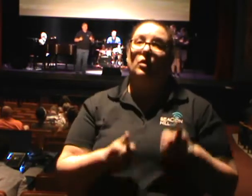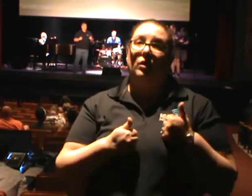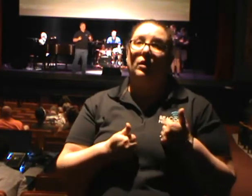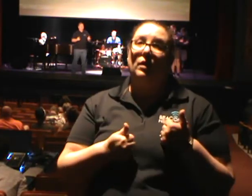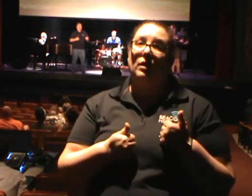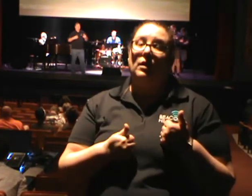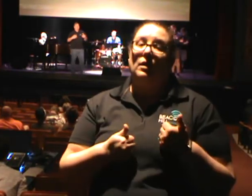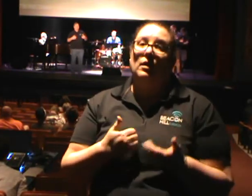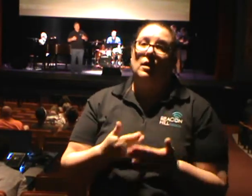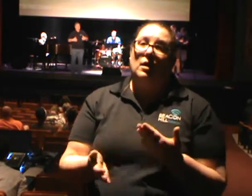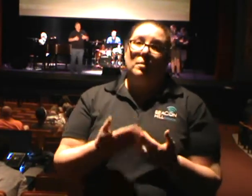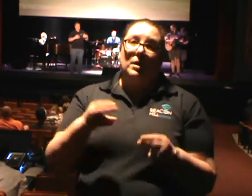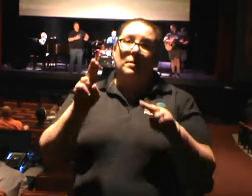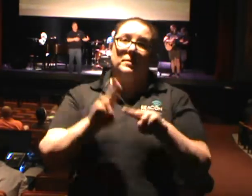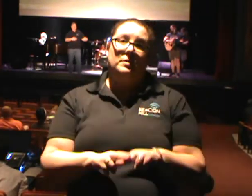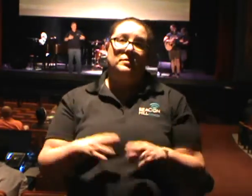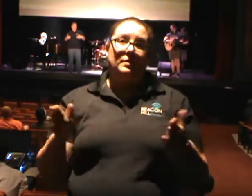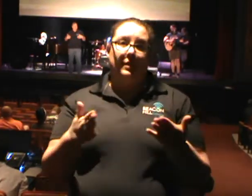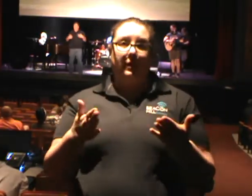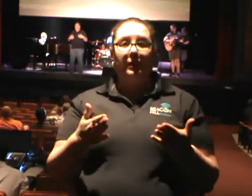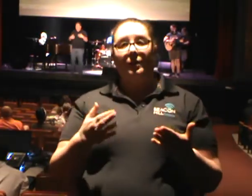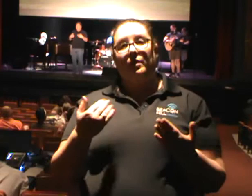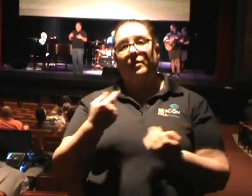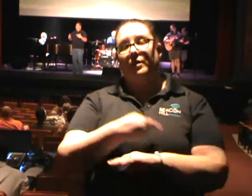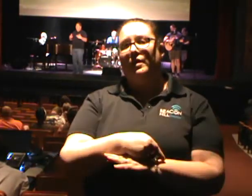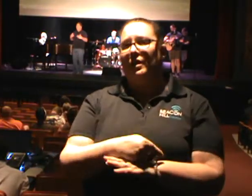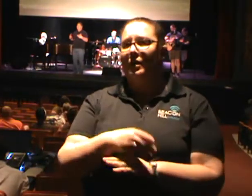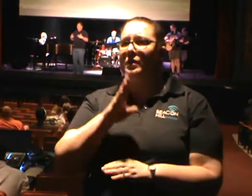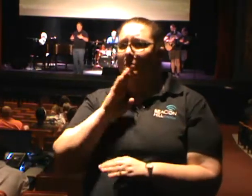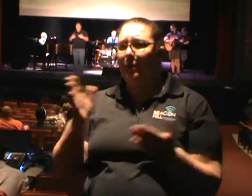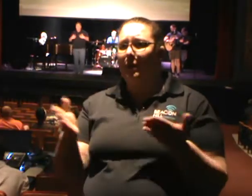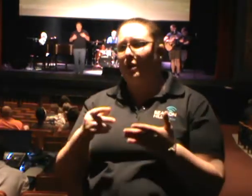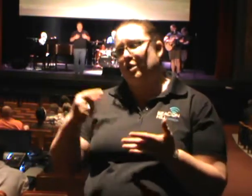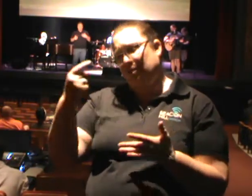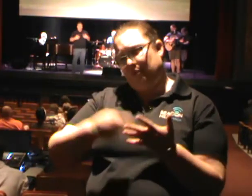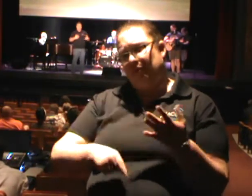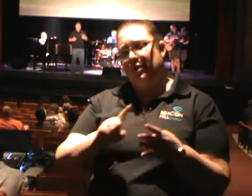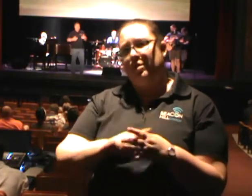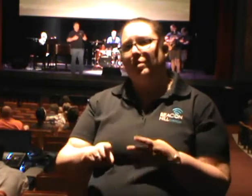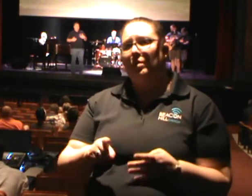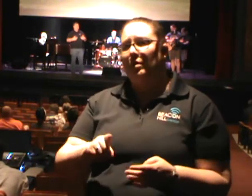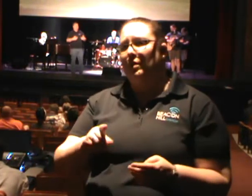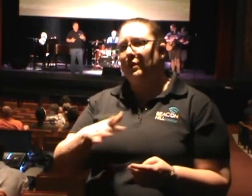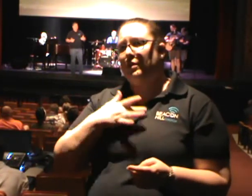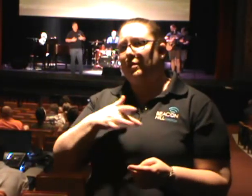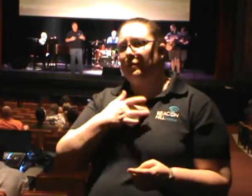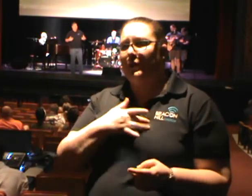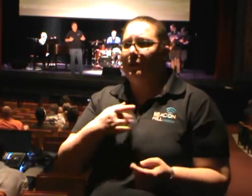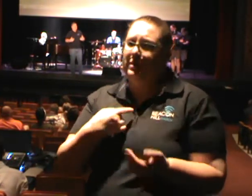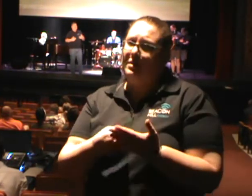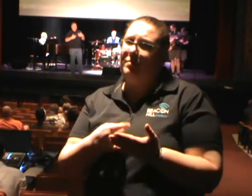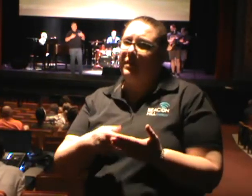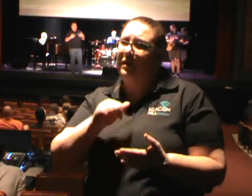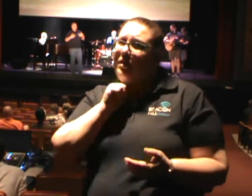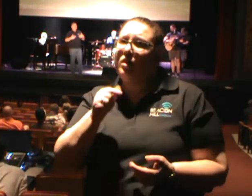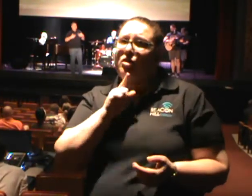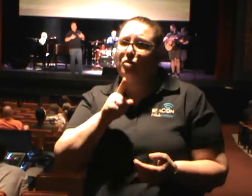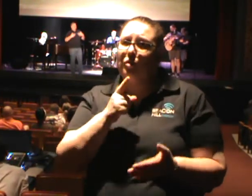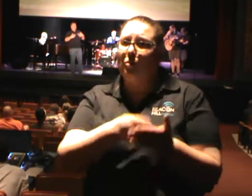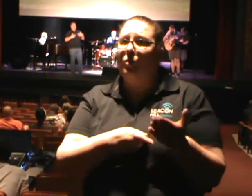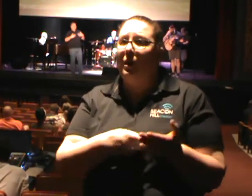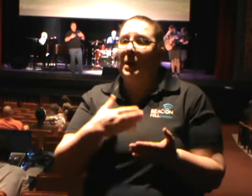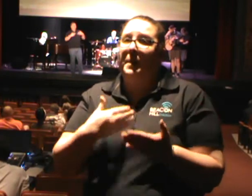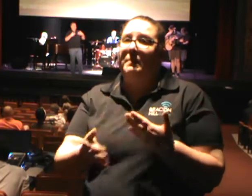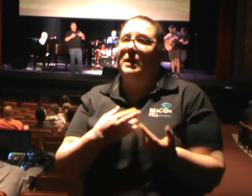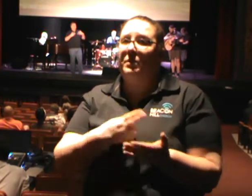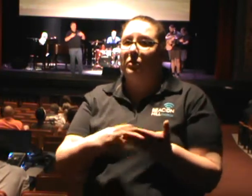sit here today and you're in church and you've been here for a few weeks and you're like feeling something and you're not sure if it's indigestion or what, let me tell you, it might just be